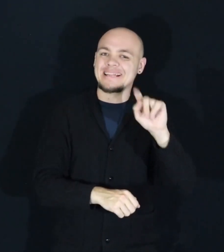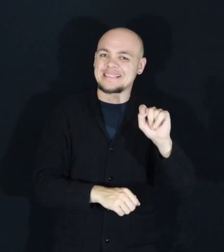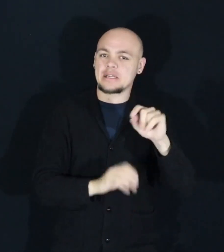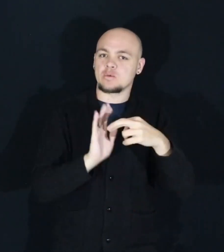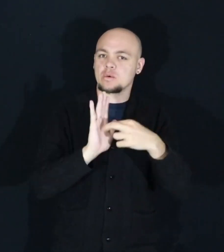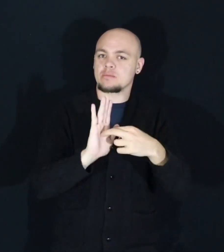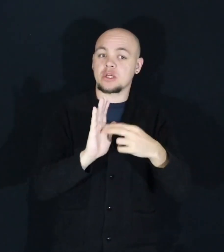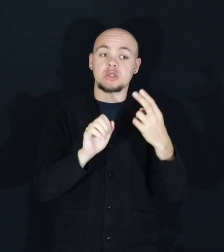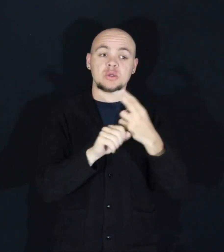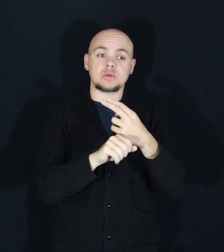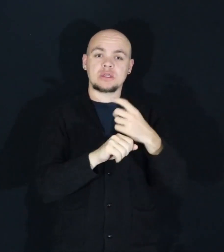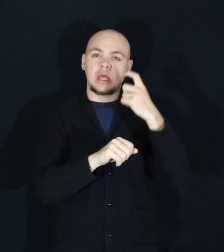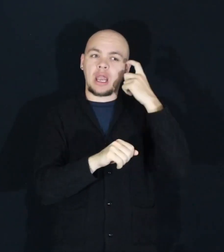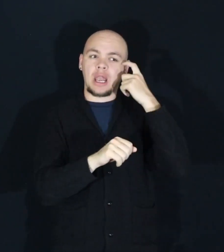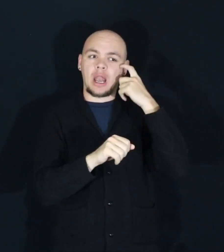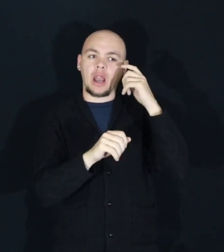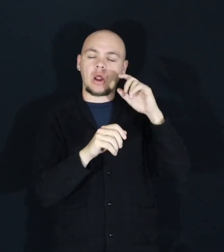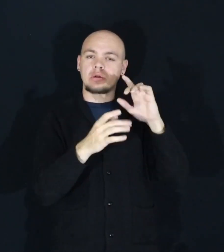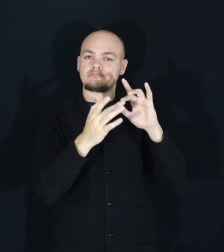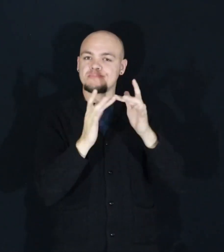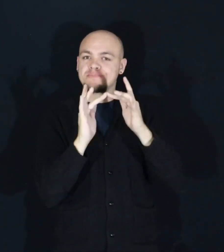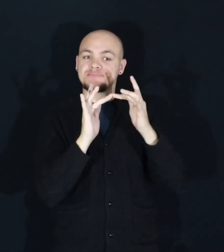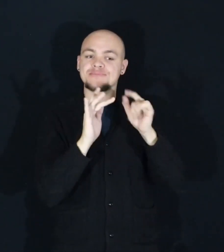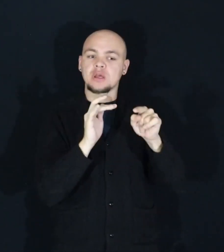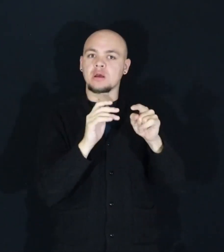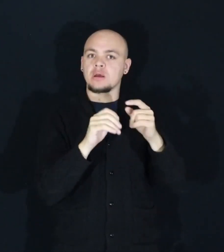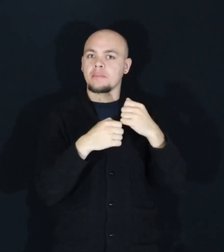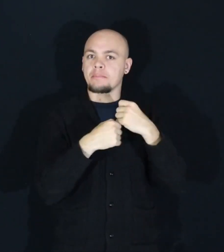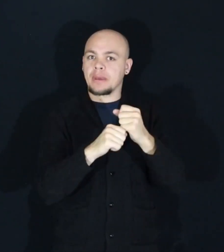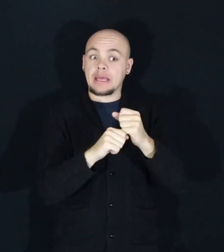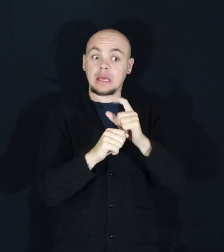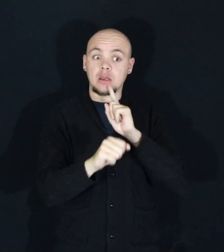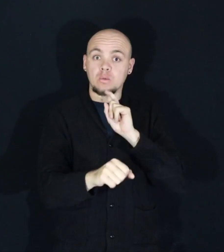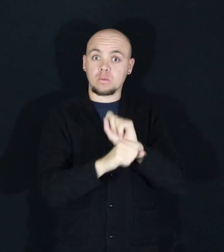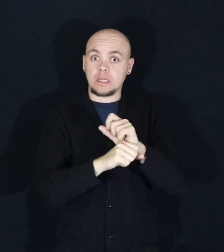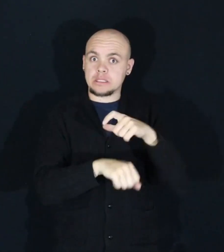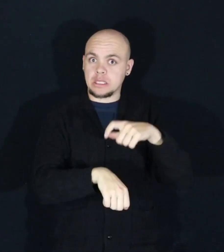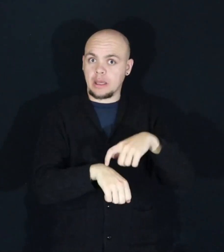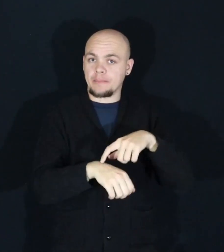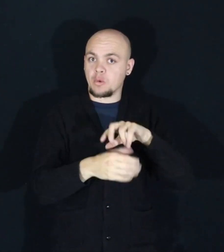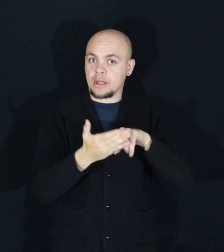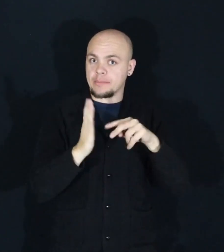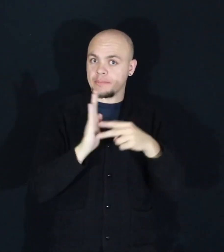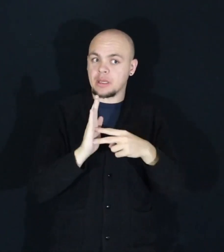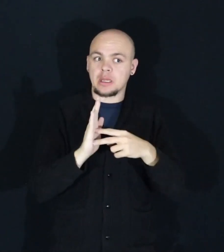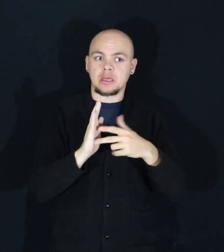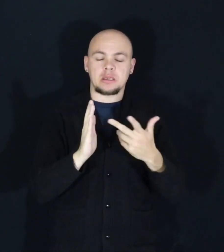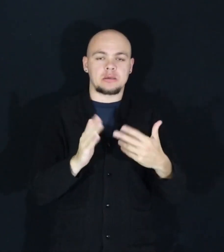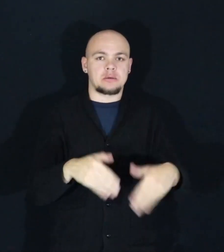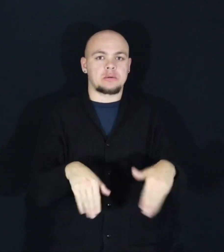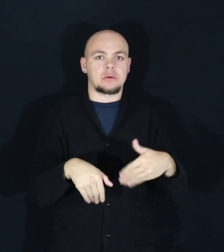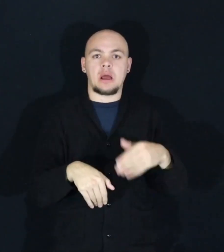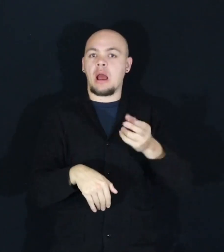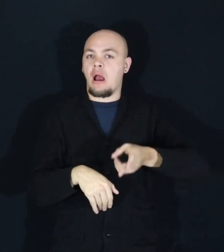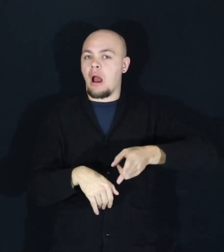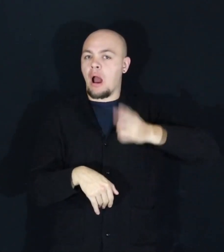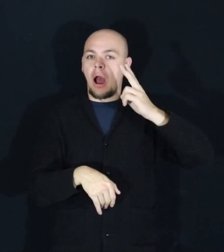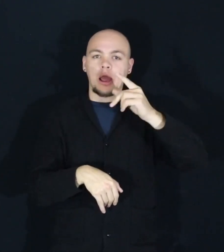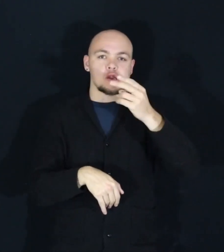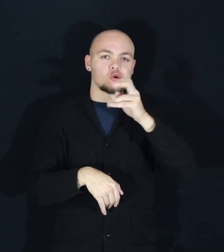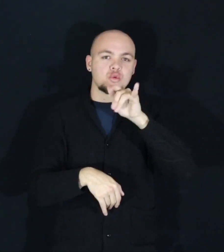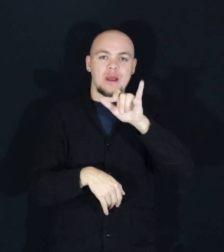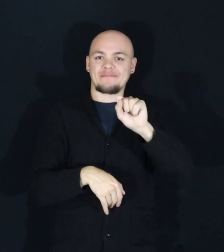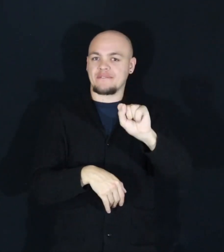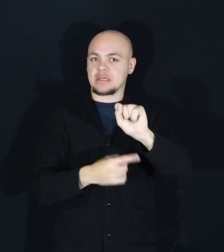neural networks to synthesize views in real time. What does that mean? Well, it means infinitely high fidelity graphics with